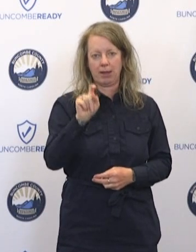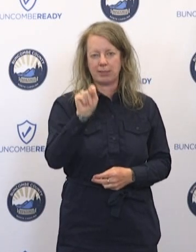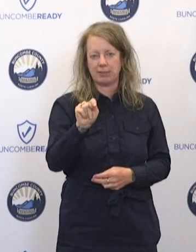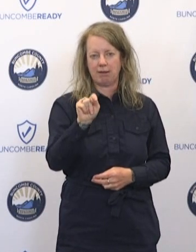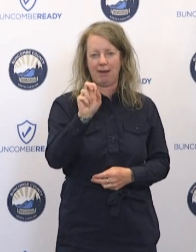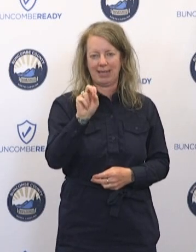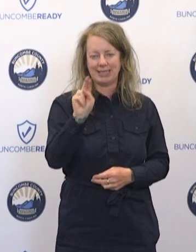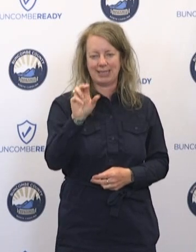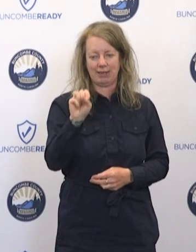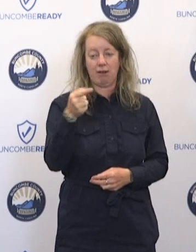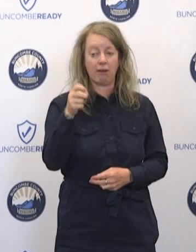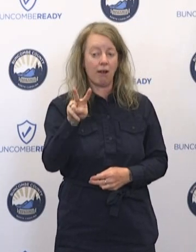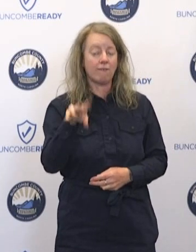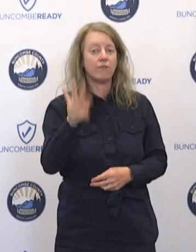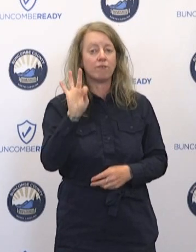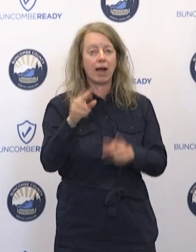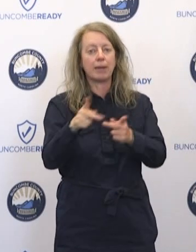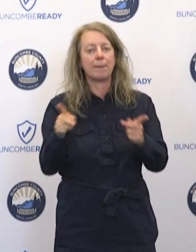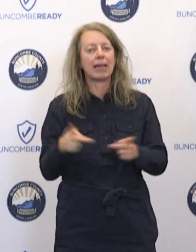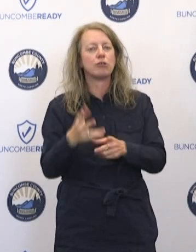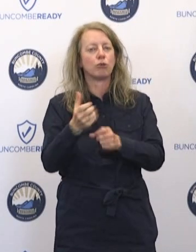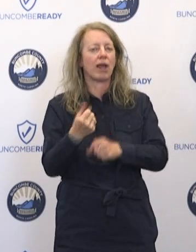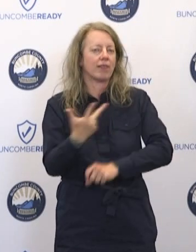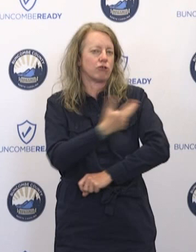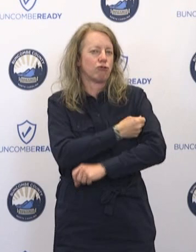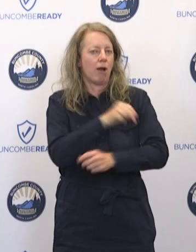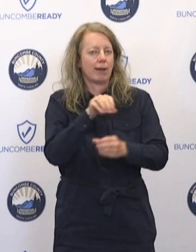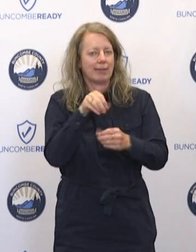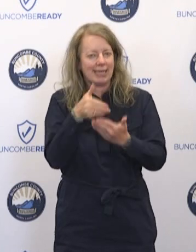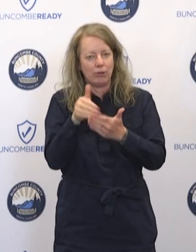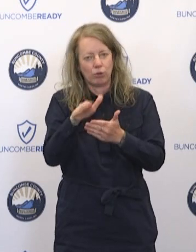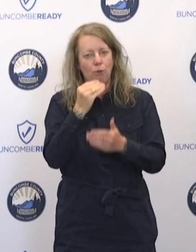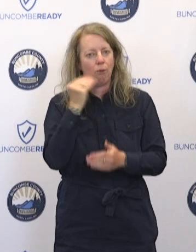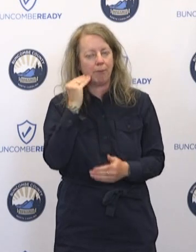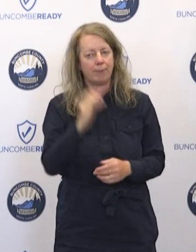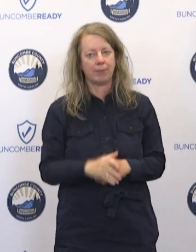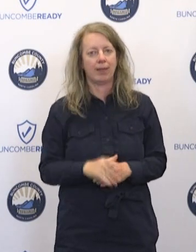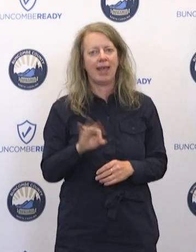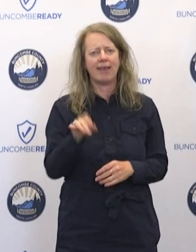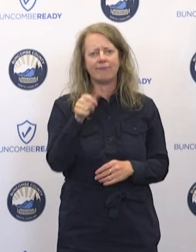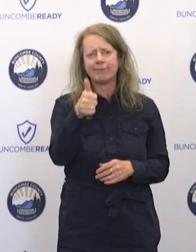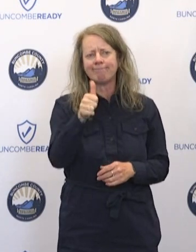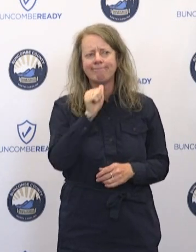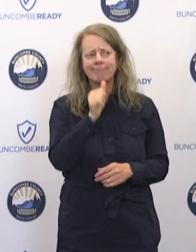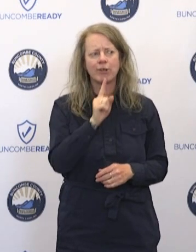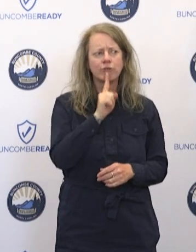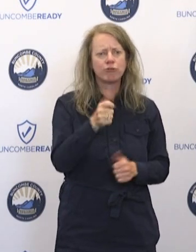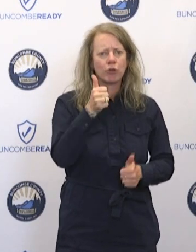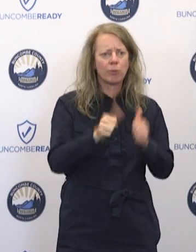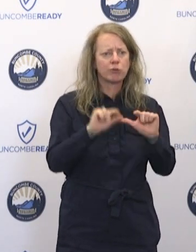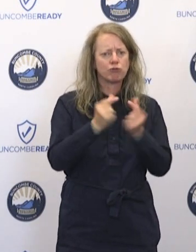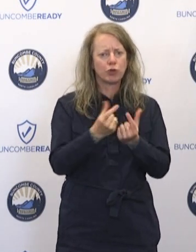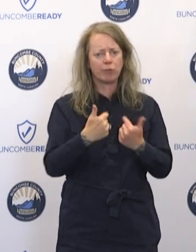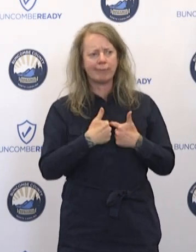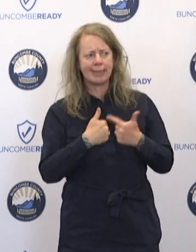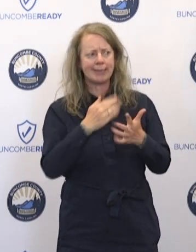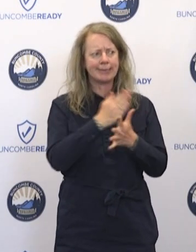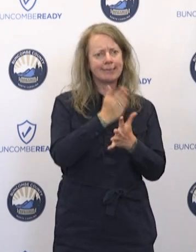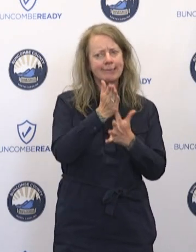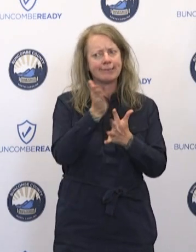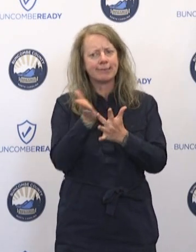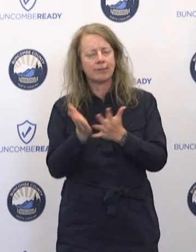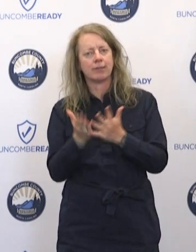myspot.nc.gov to find a vaccine provider in your area. If you are not sure what vaccine group you are in,